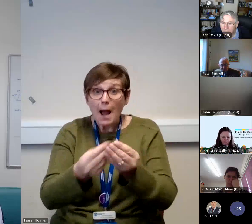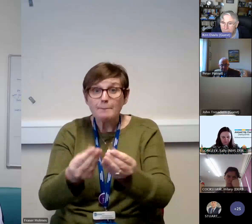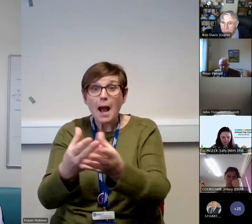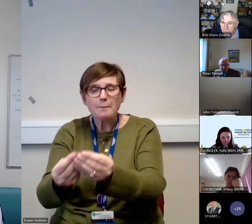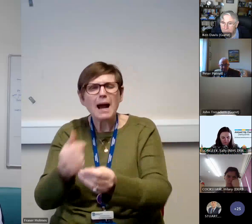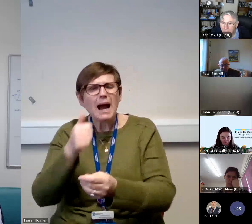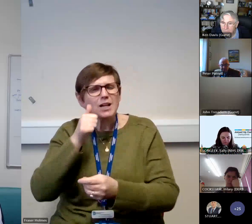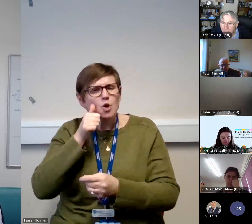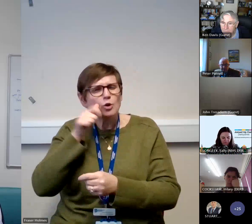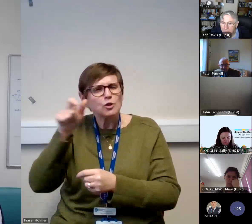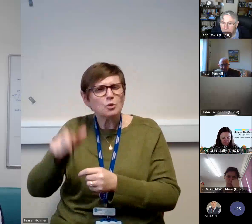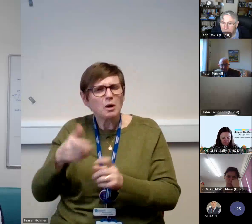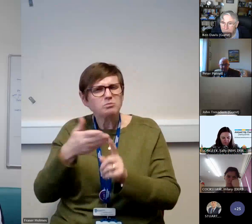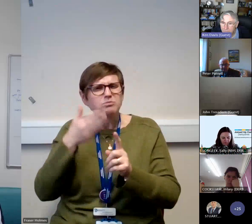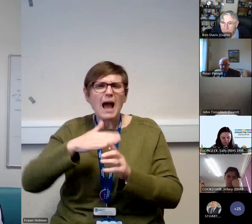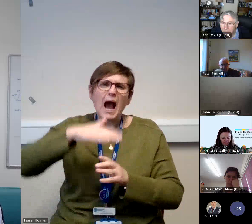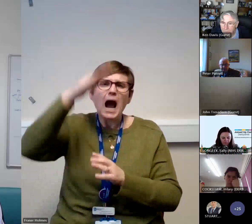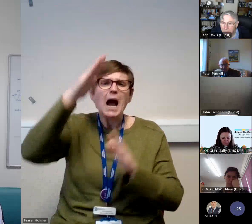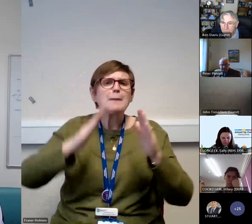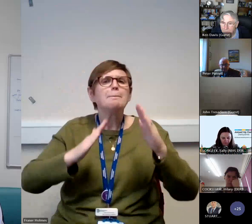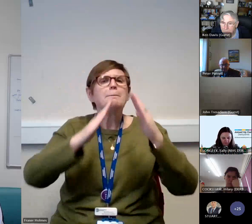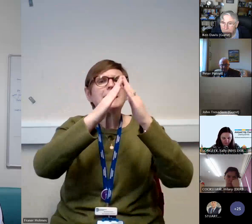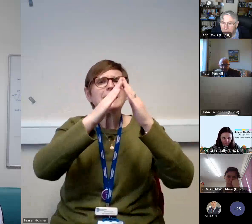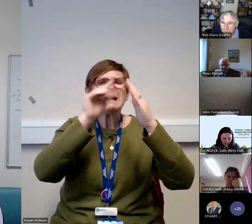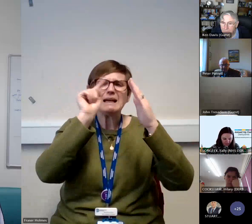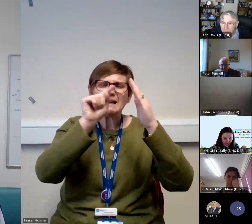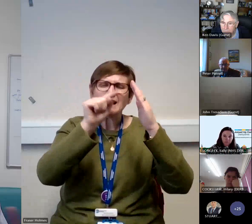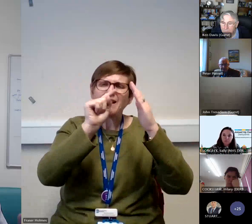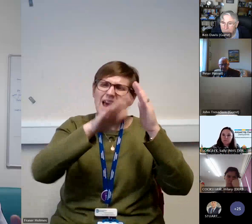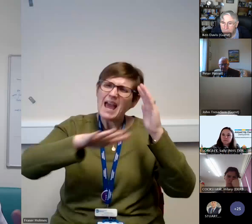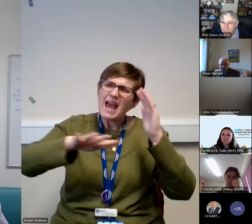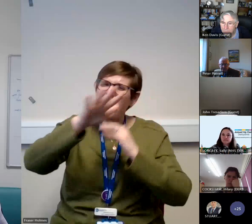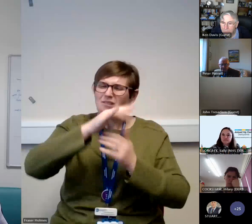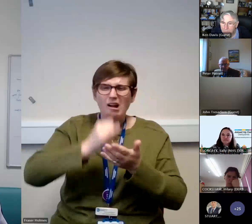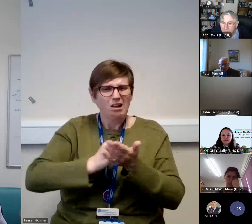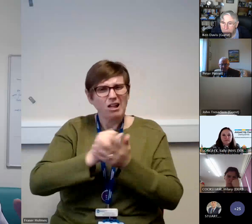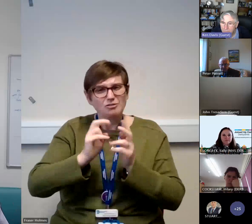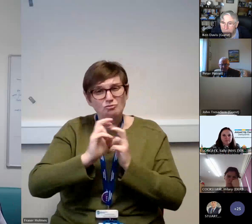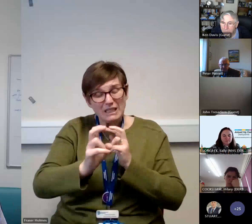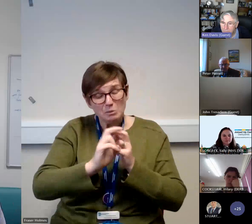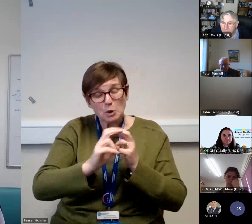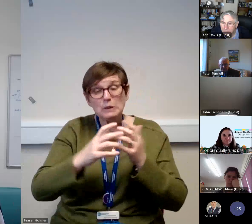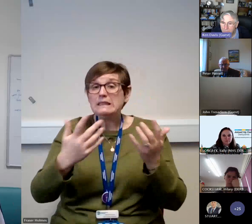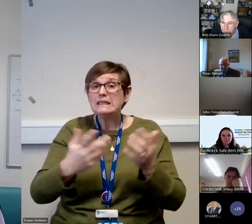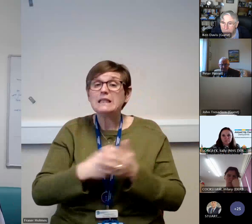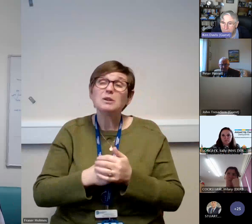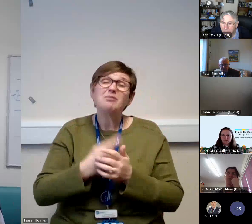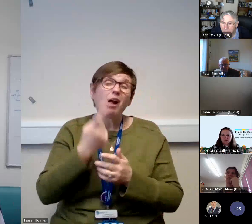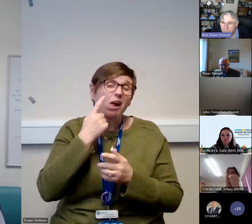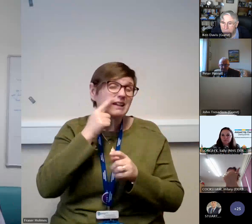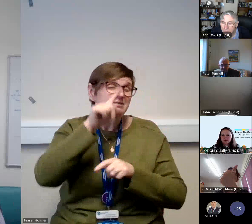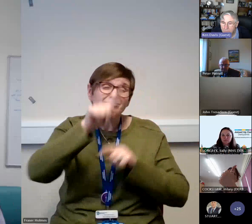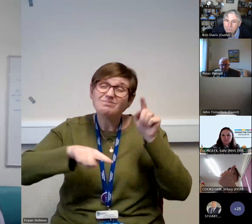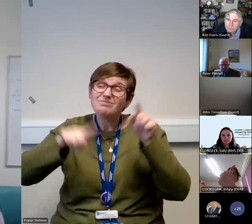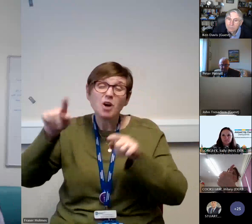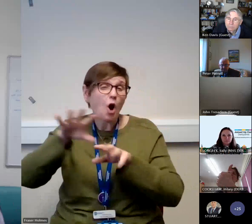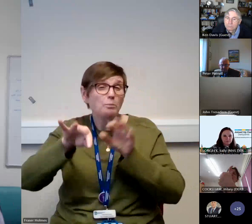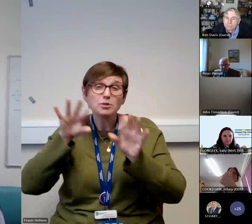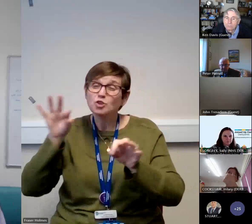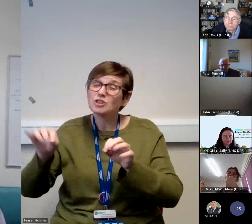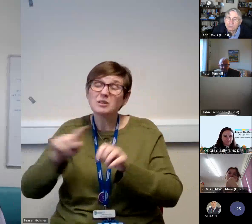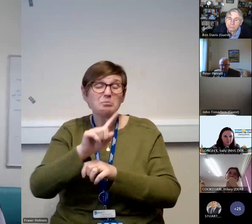somebody's identified High Peak as a particular area. We did look at various options in the High Peak, but they just weren't